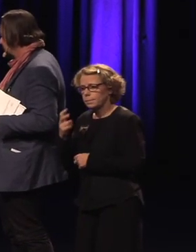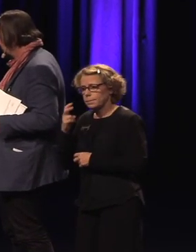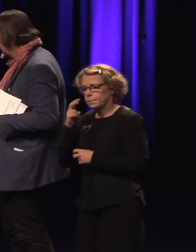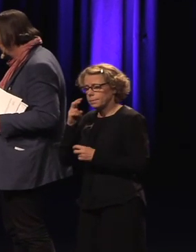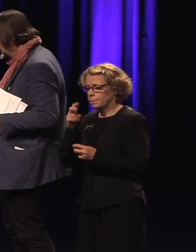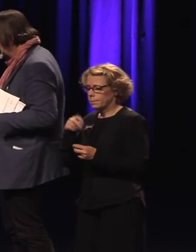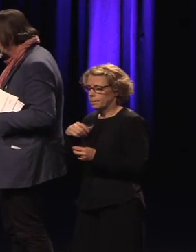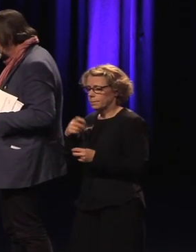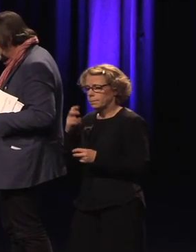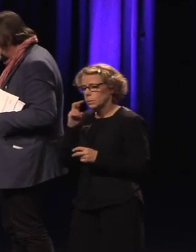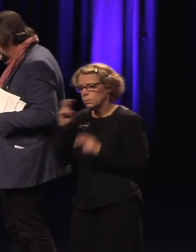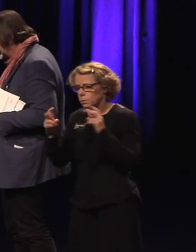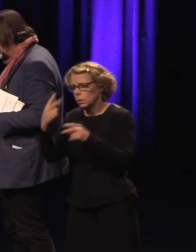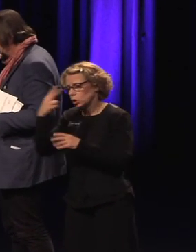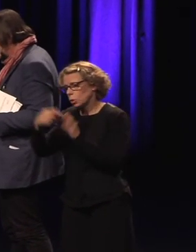we stressed, that the